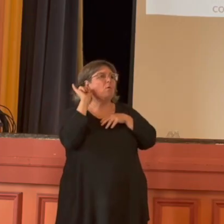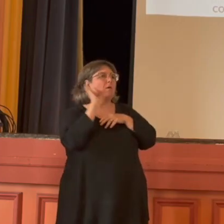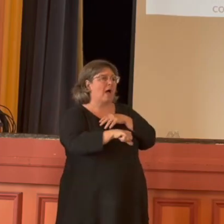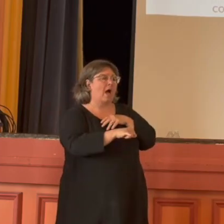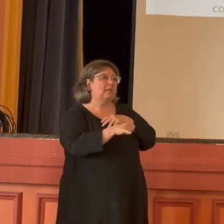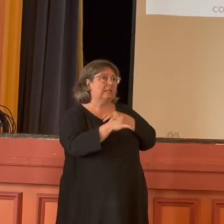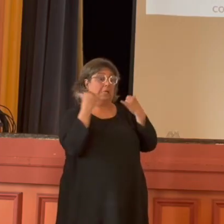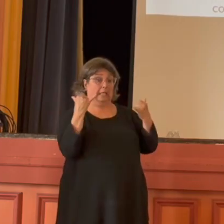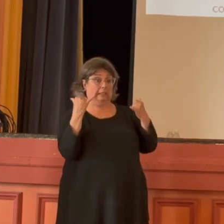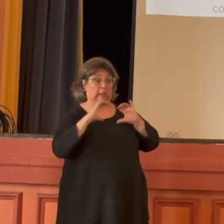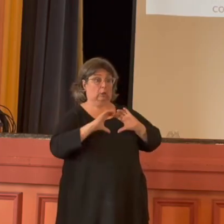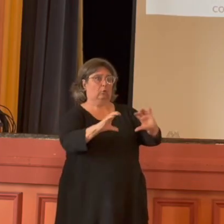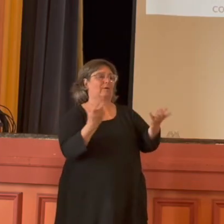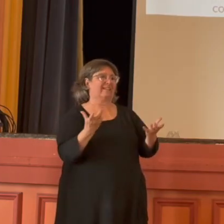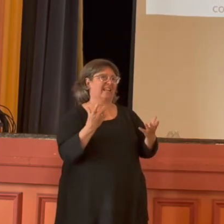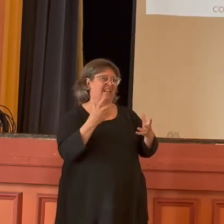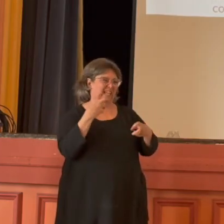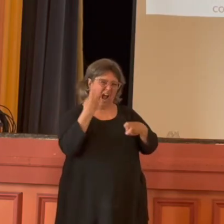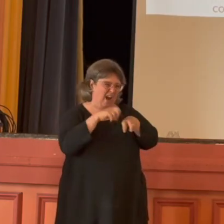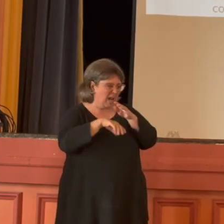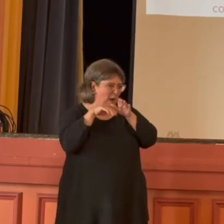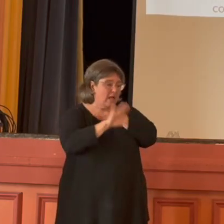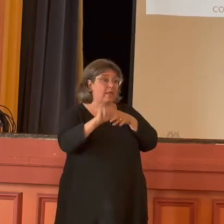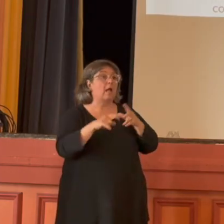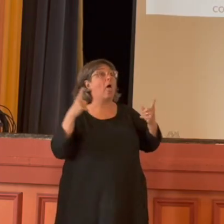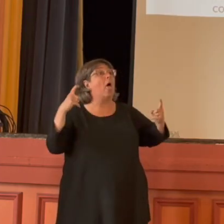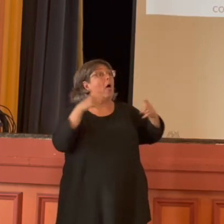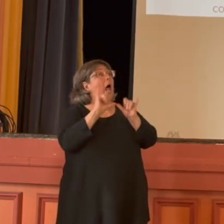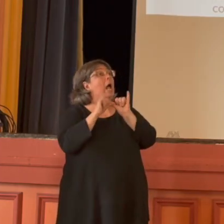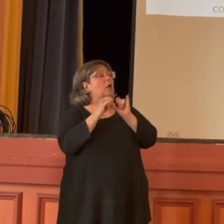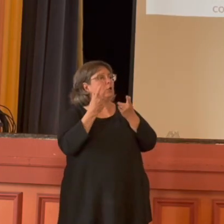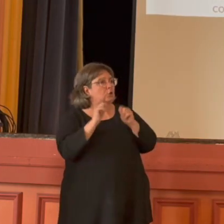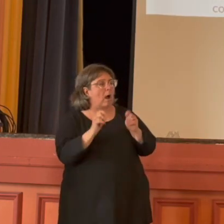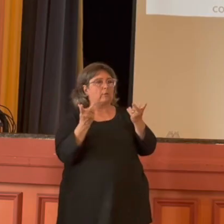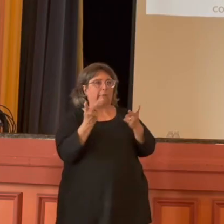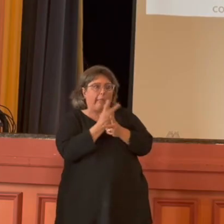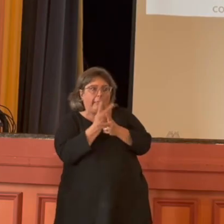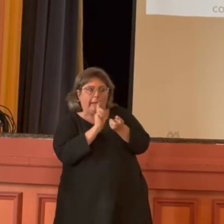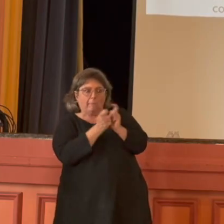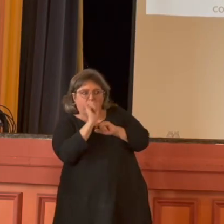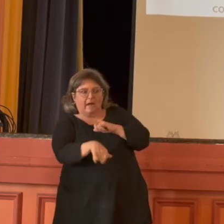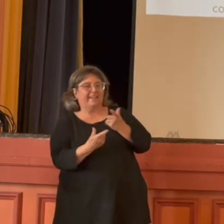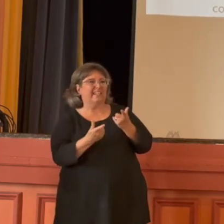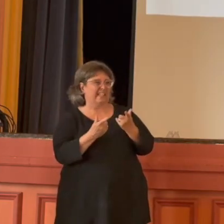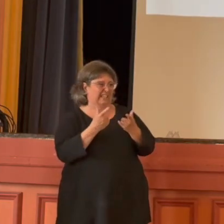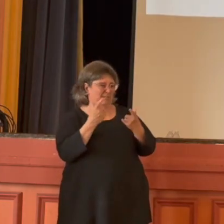those existing sewers, which complicates engineering when you're trying to modify those